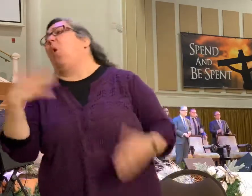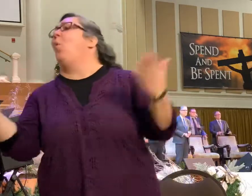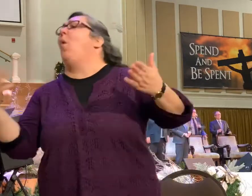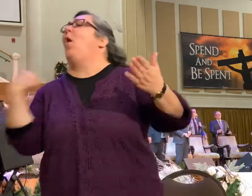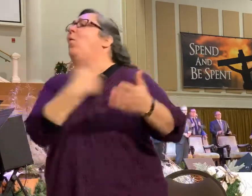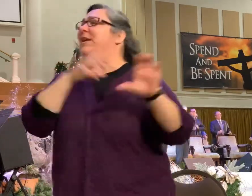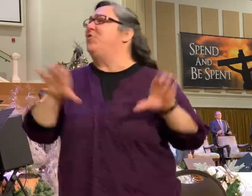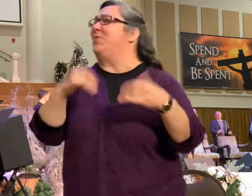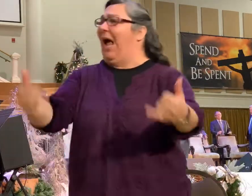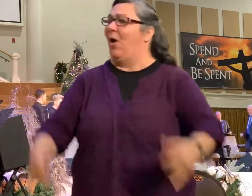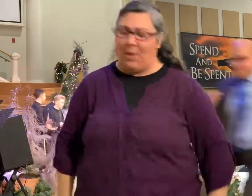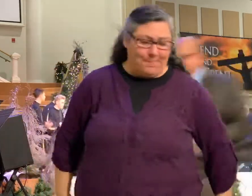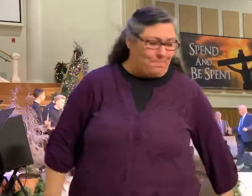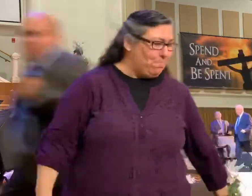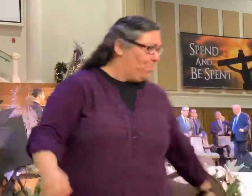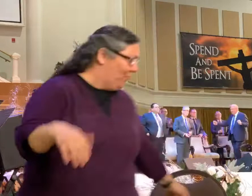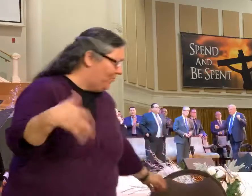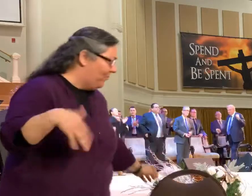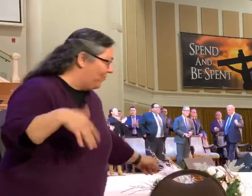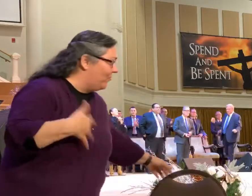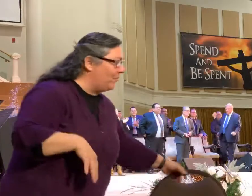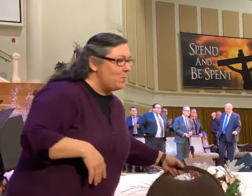America?